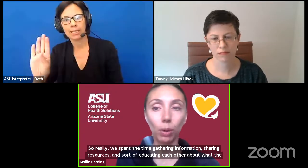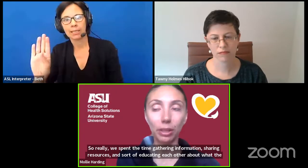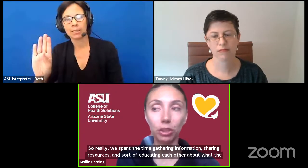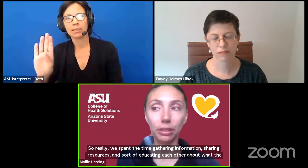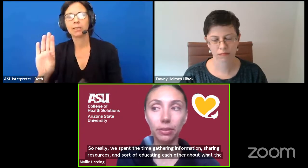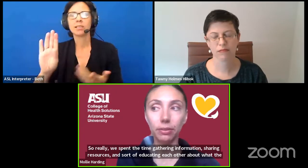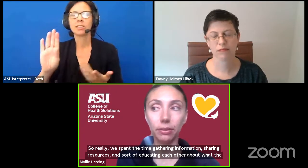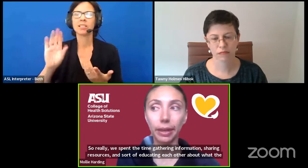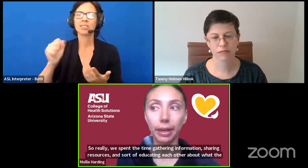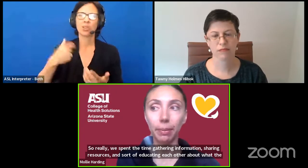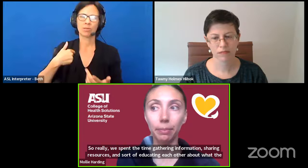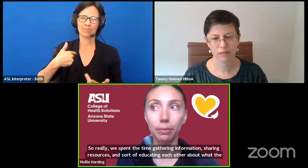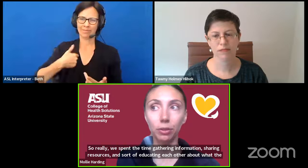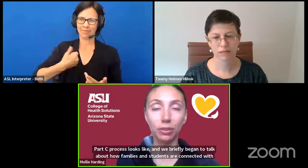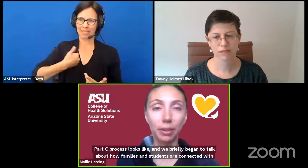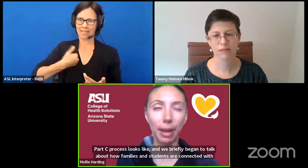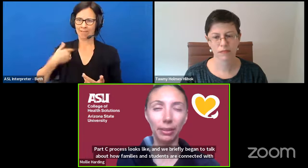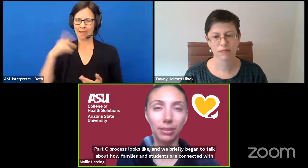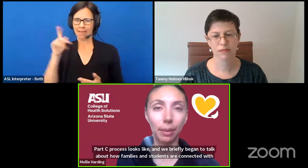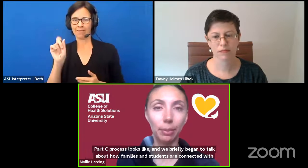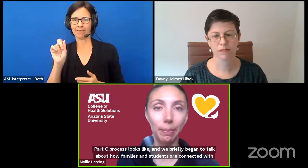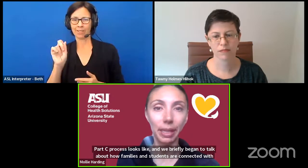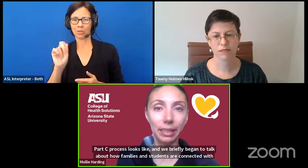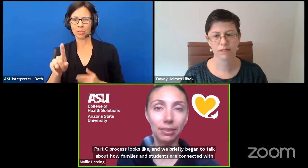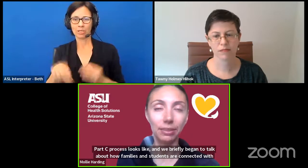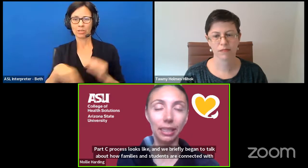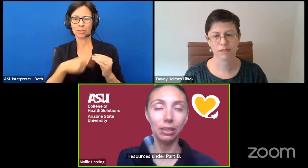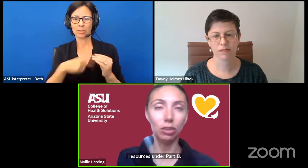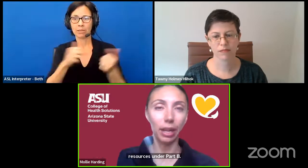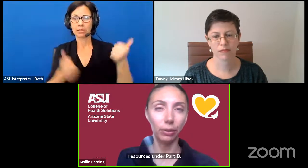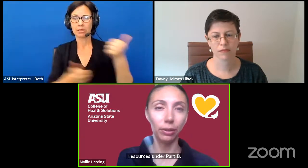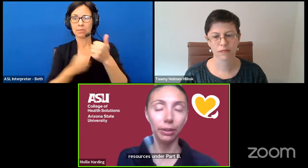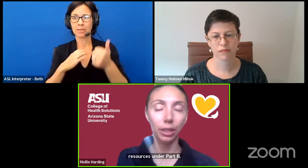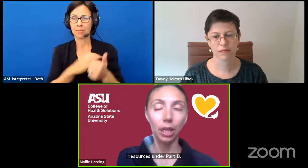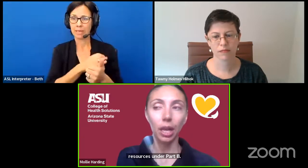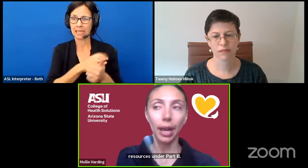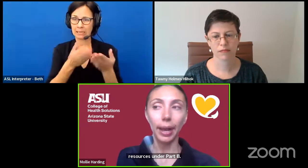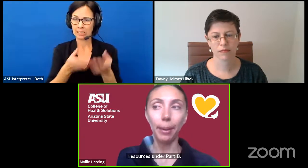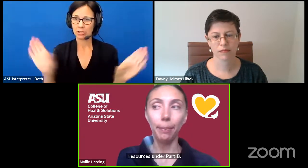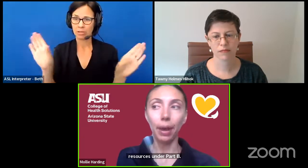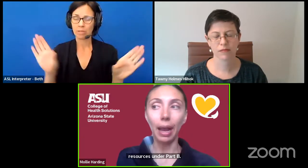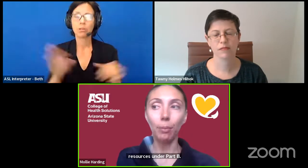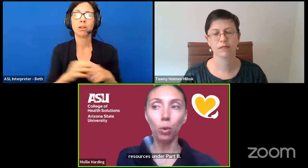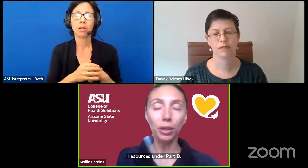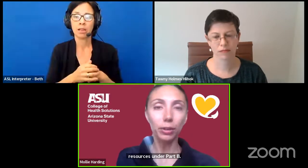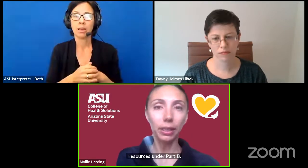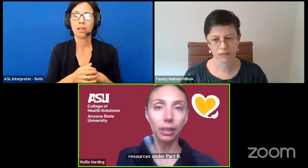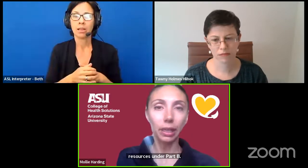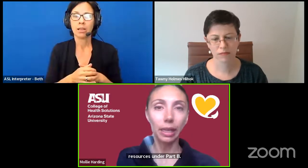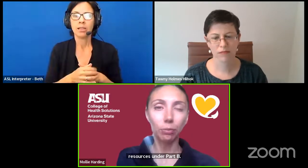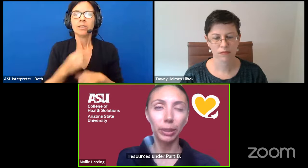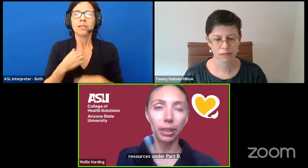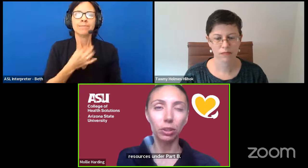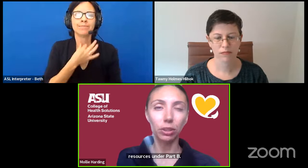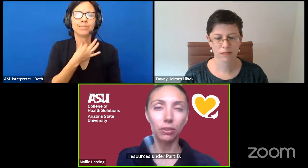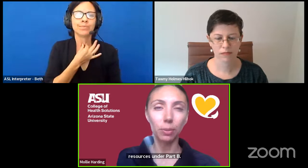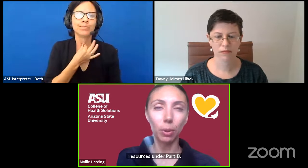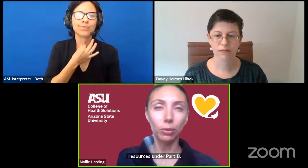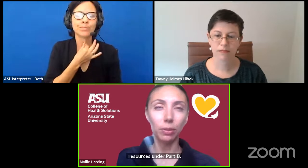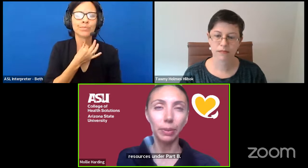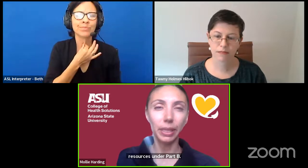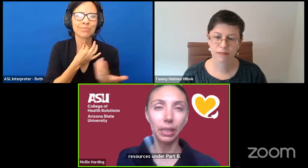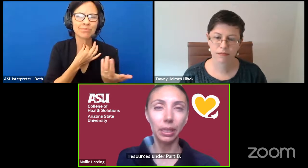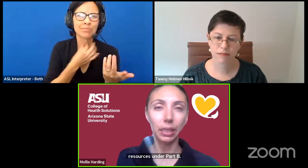have some questions just about the subcommittees in general. I'm wondering if we are